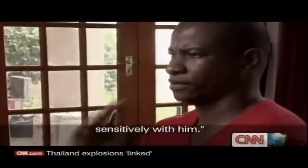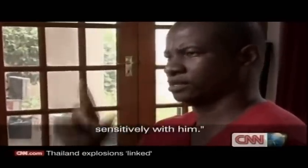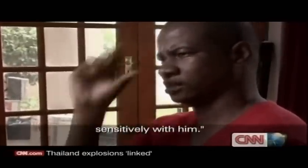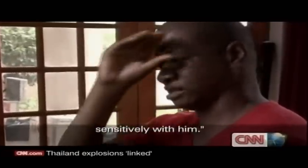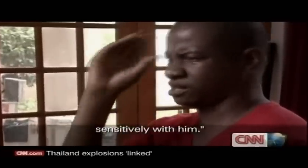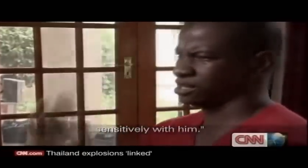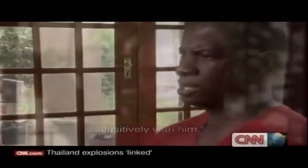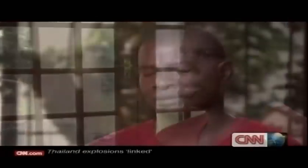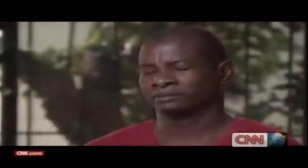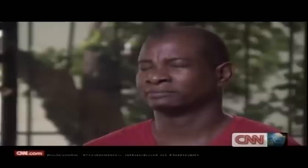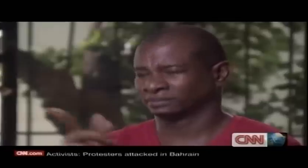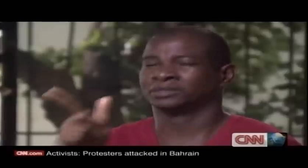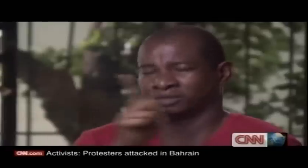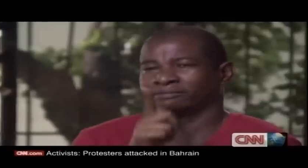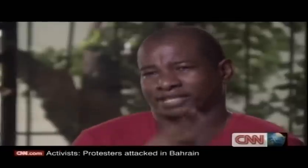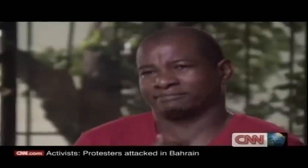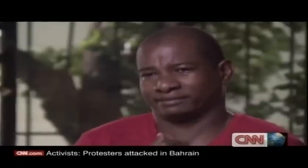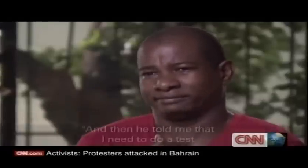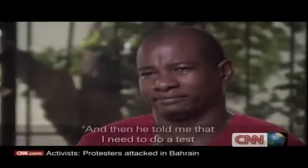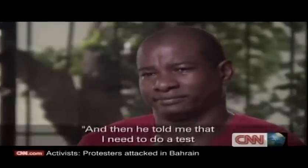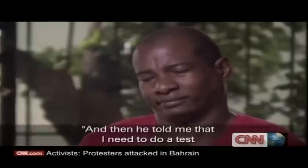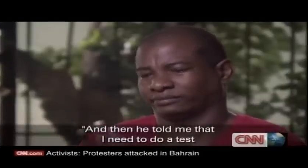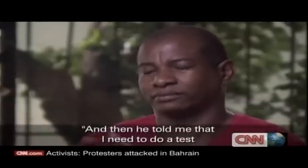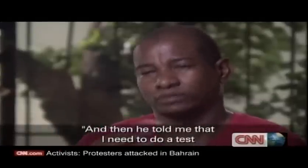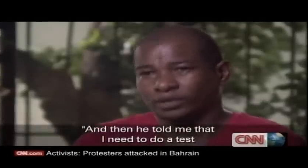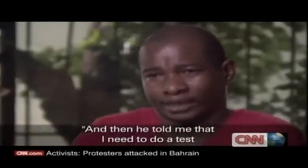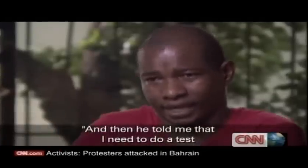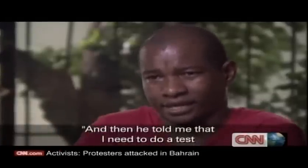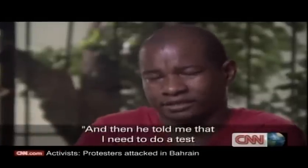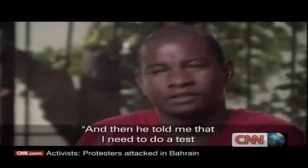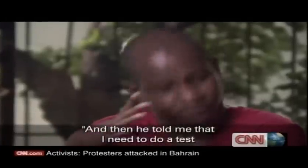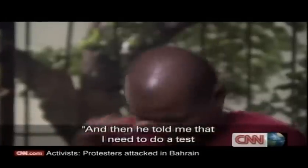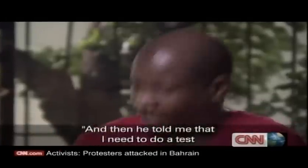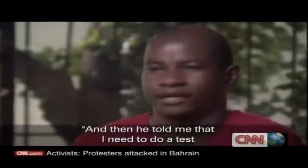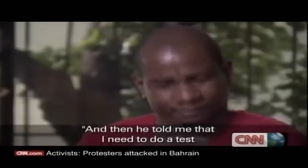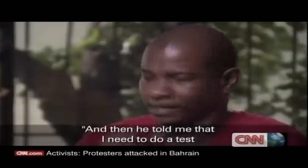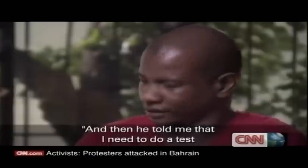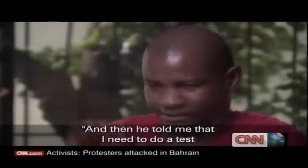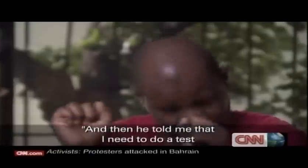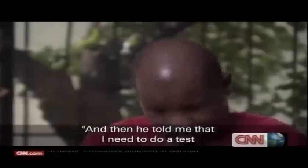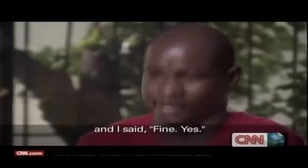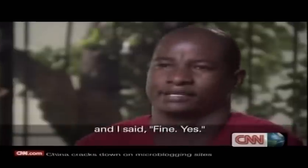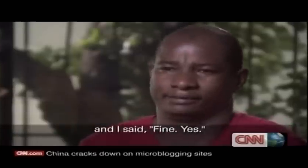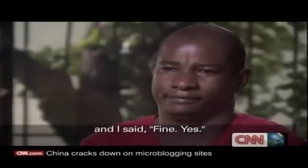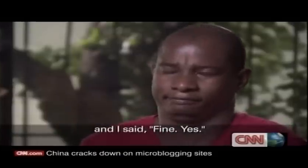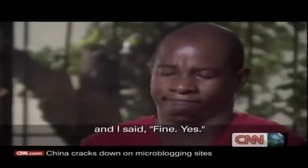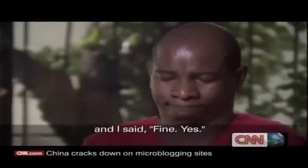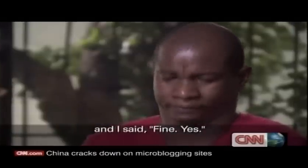sensitively with him. And then he told me, that I need to do a test. And I said, fine,